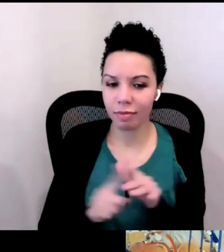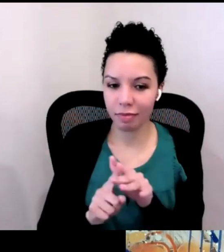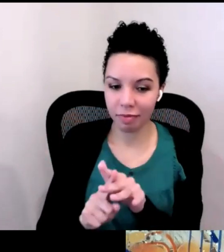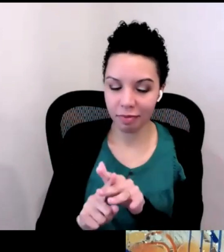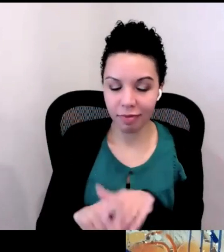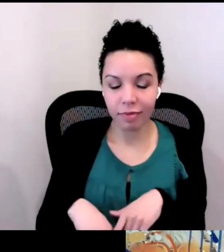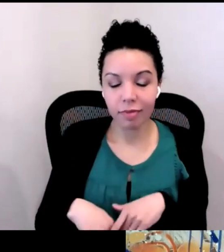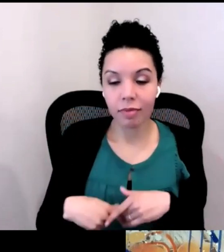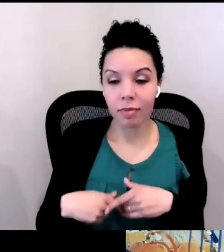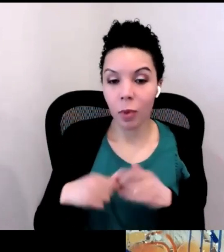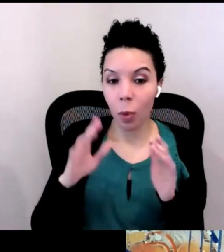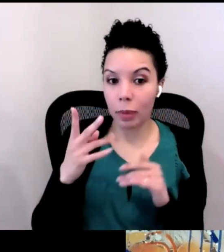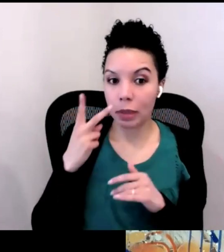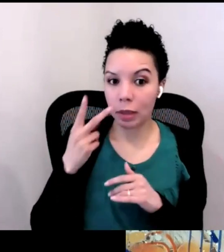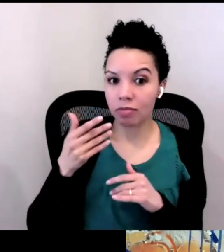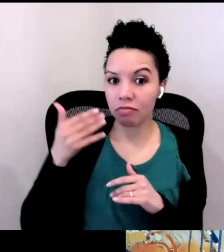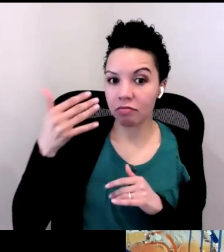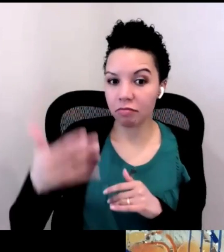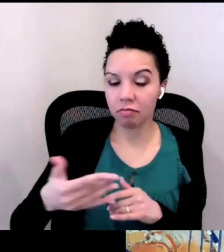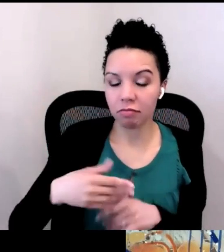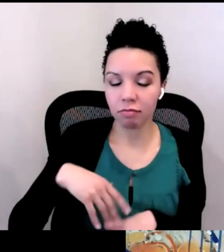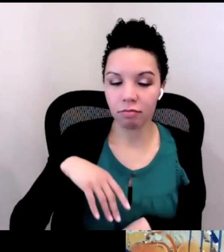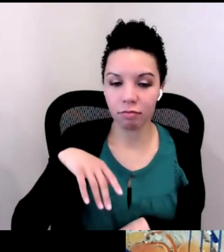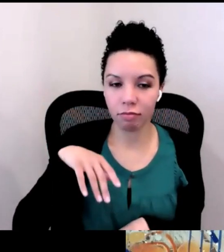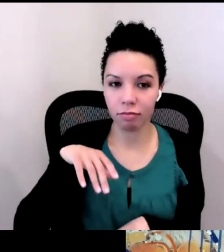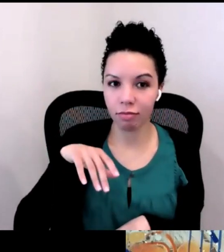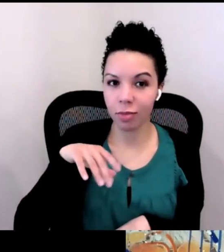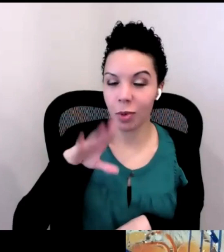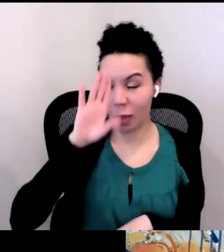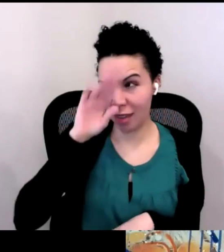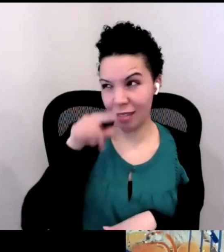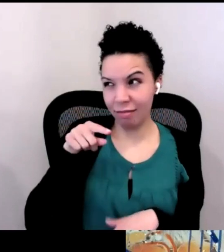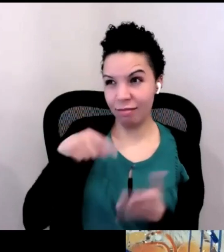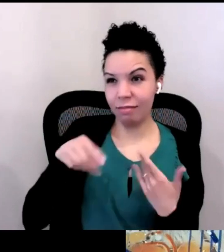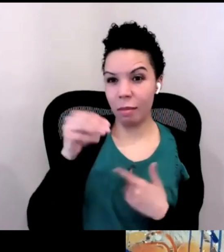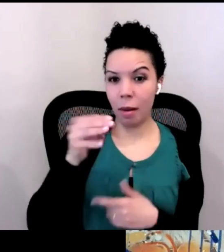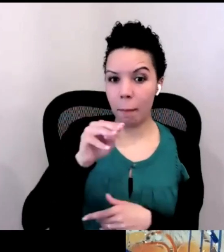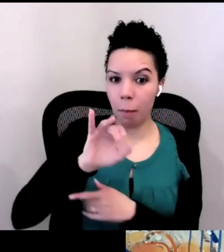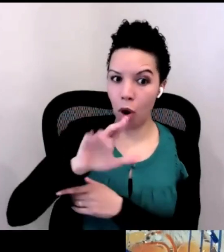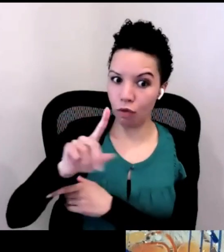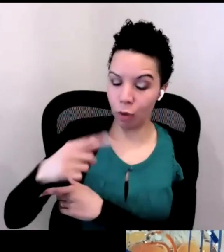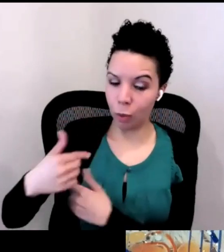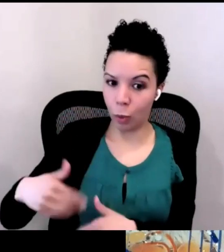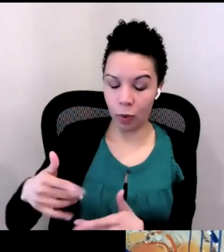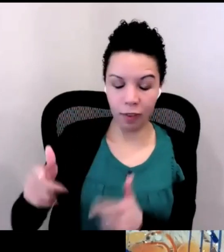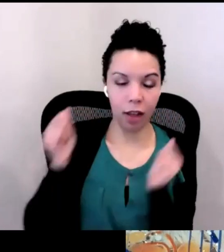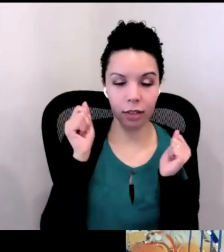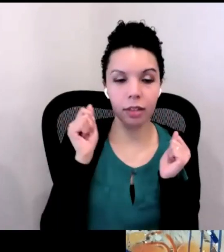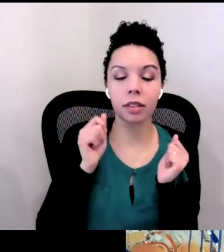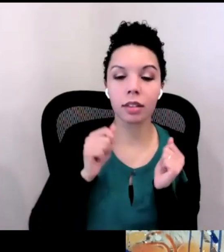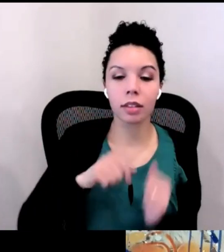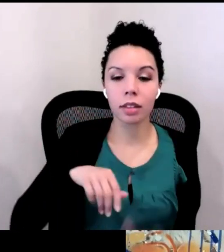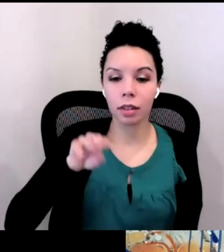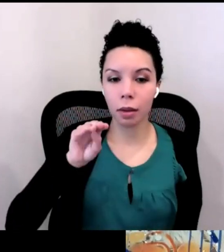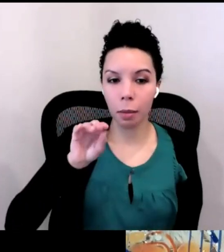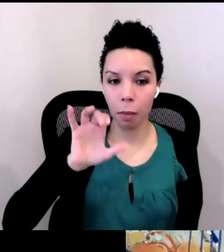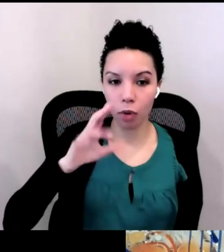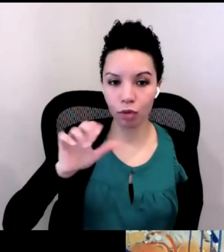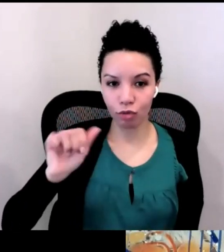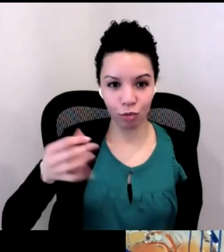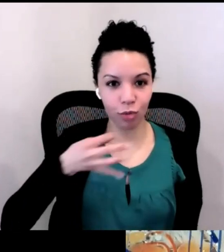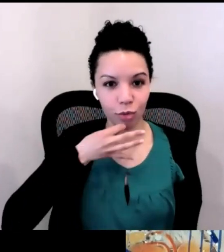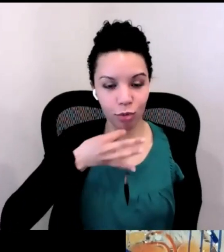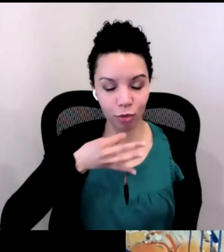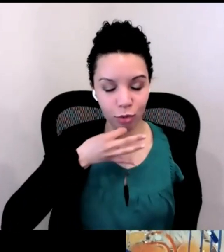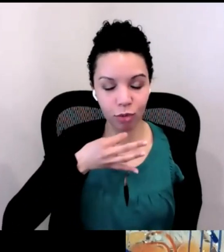weeks. March comes quick, by the way. March 1st is Monday, so look out. And March 10th will be here soon, and